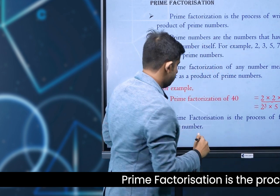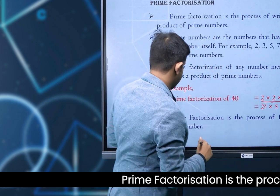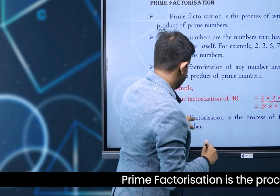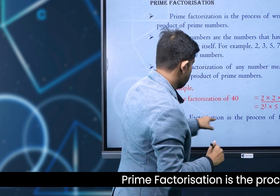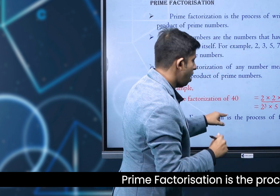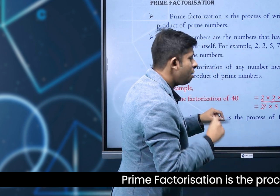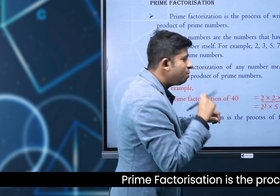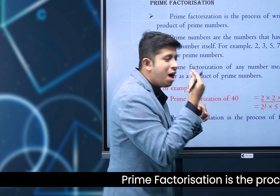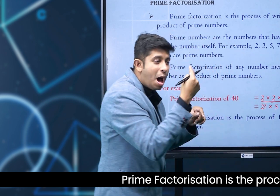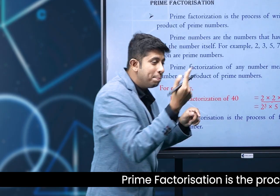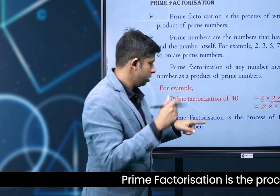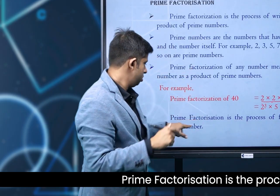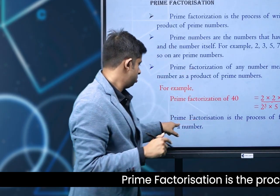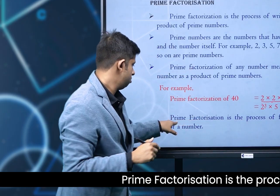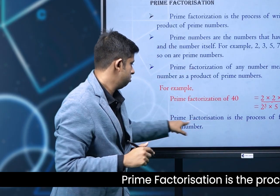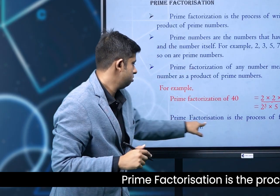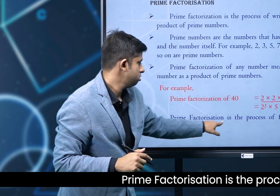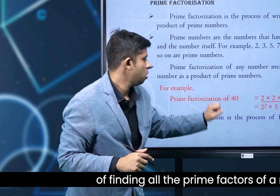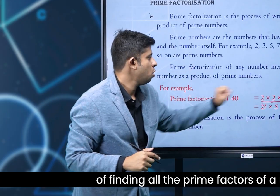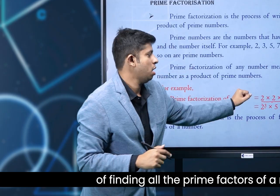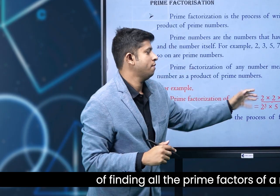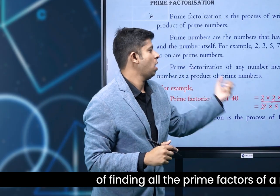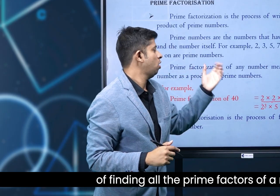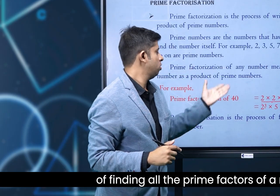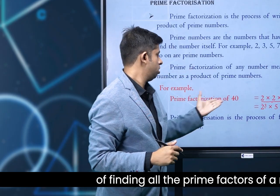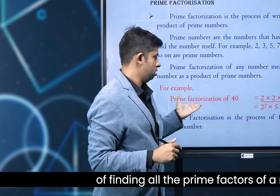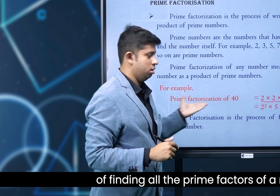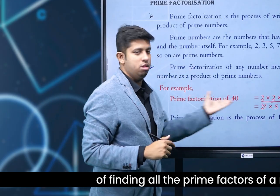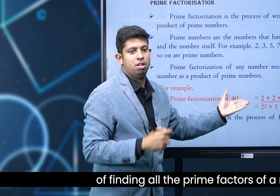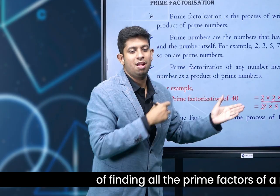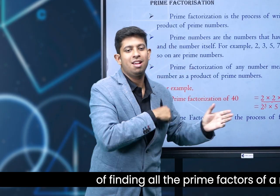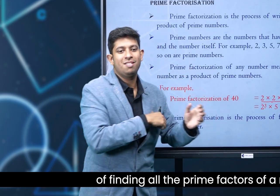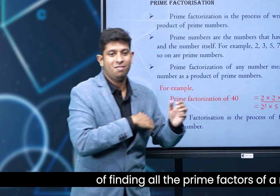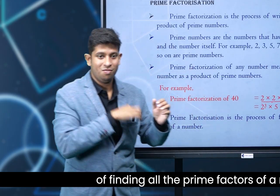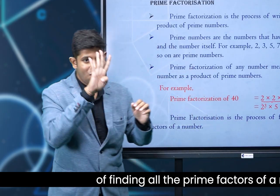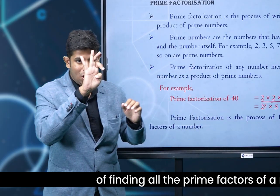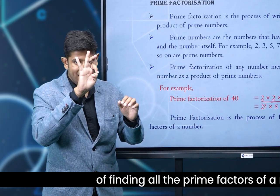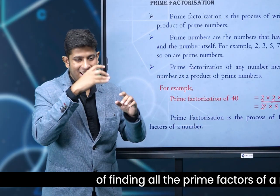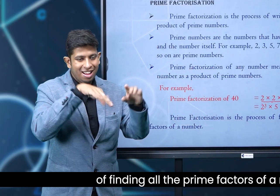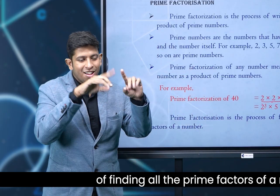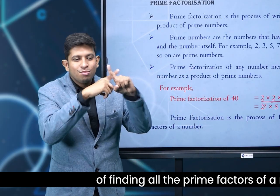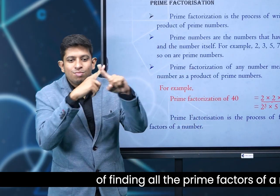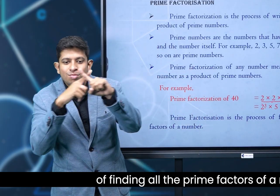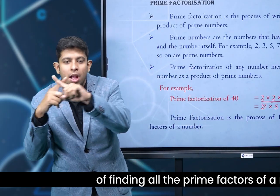Prime factorization is the process of finding all the prime factors of a number.